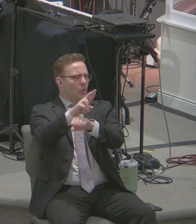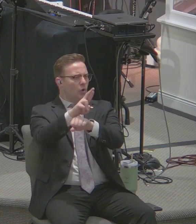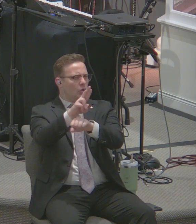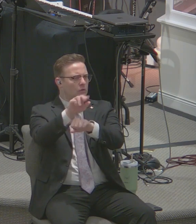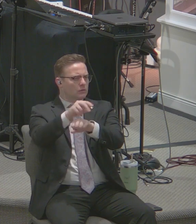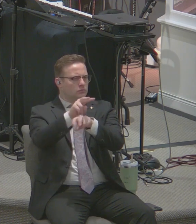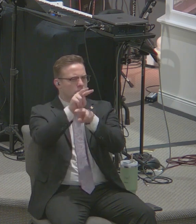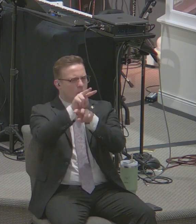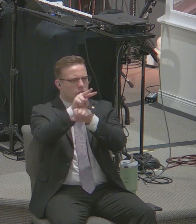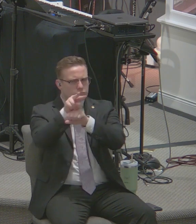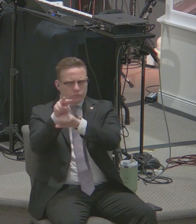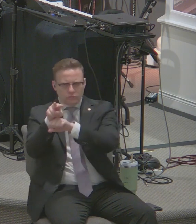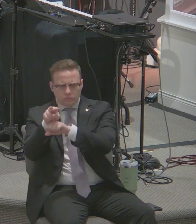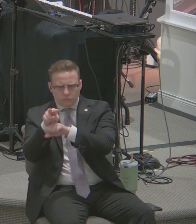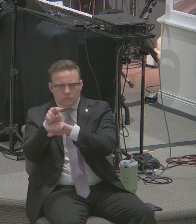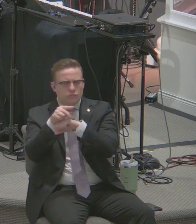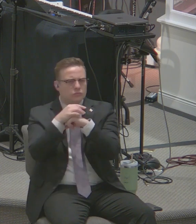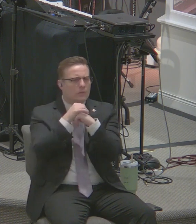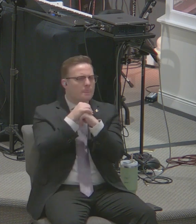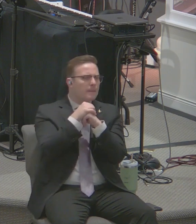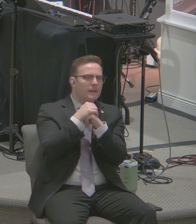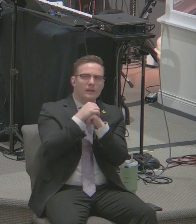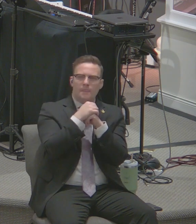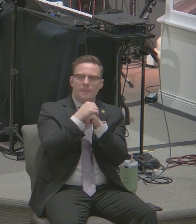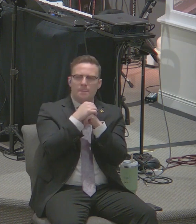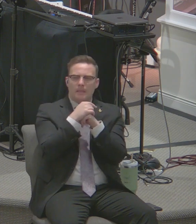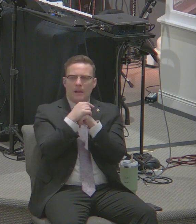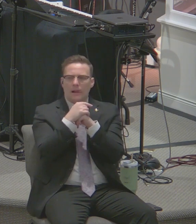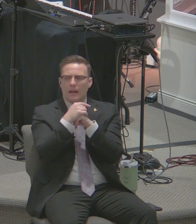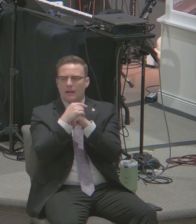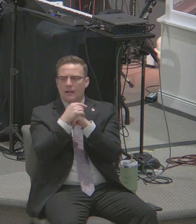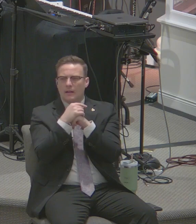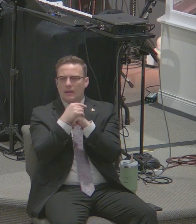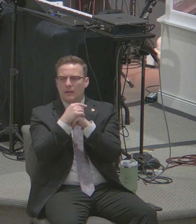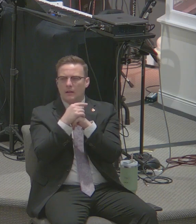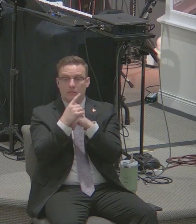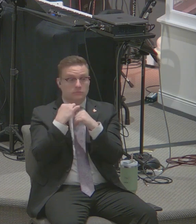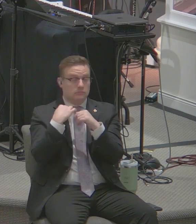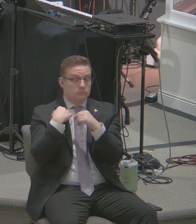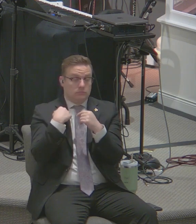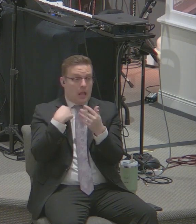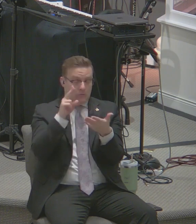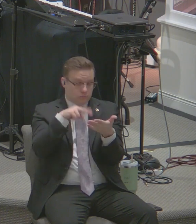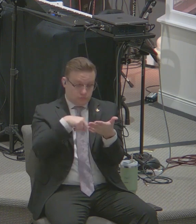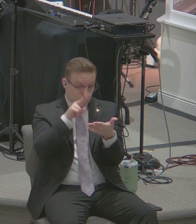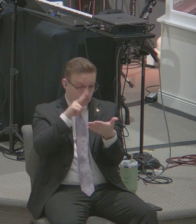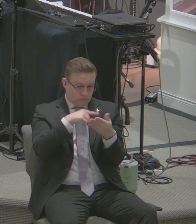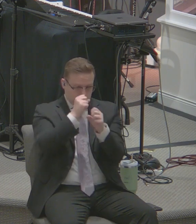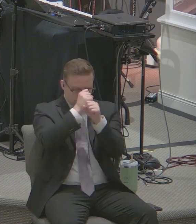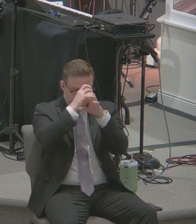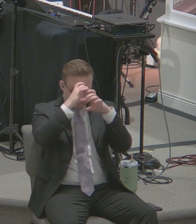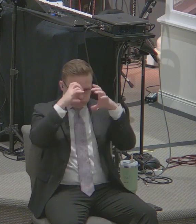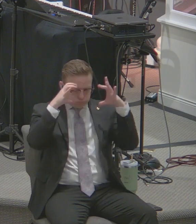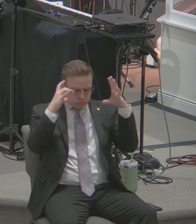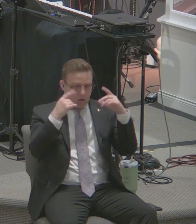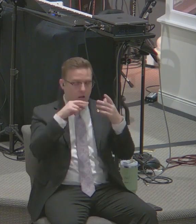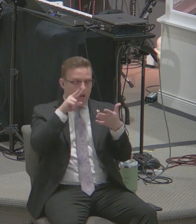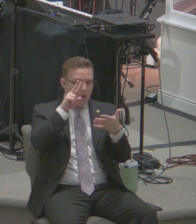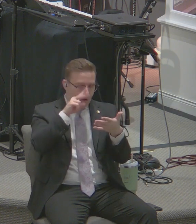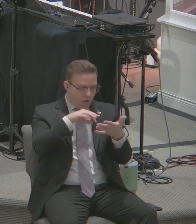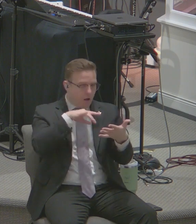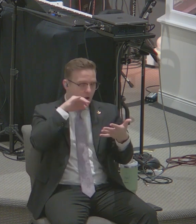served a number of functions. And maybe this was me. I received illumination reading this text and studying